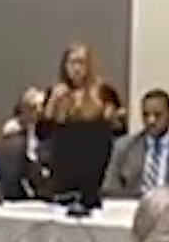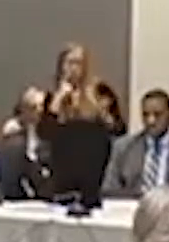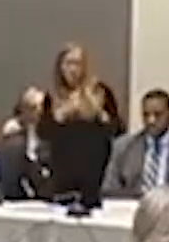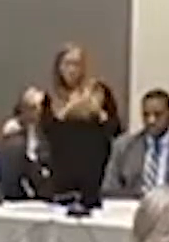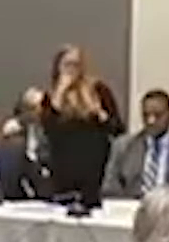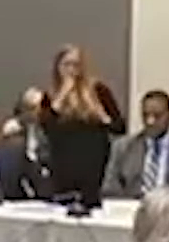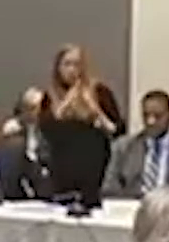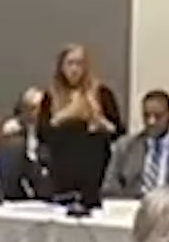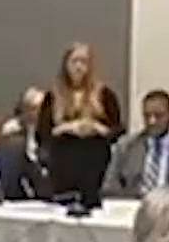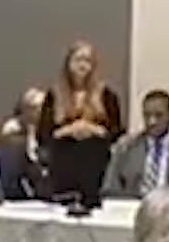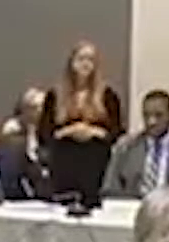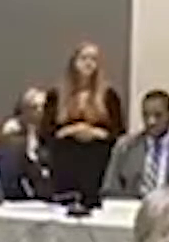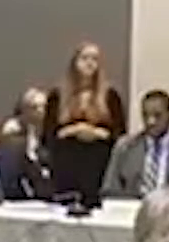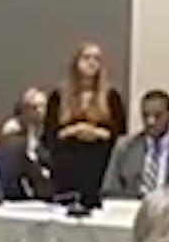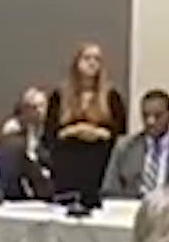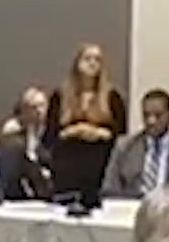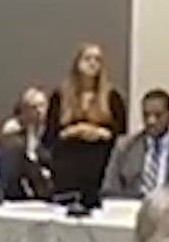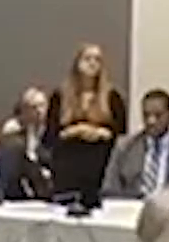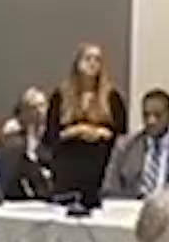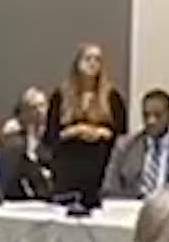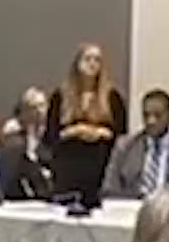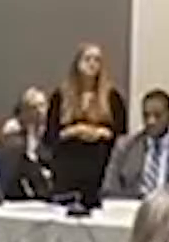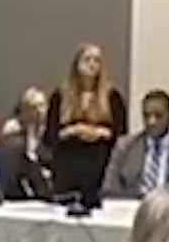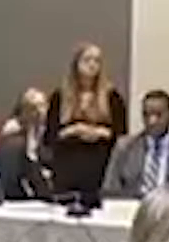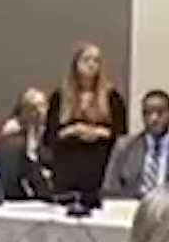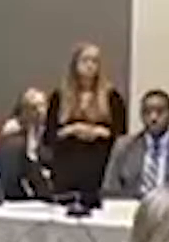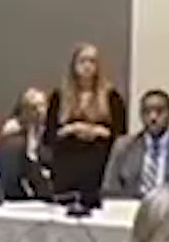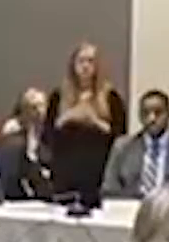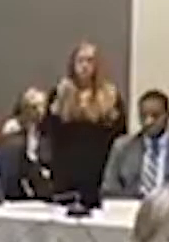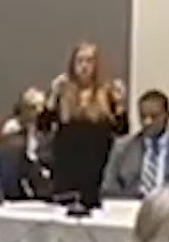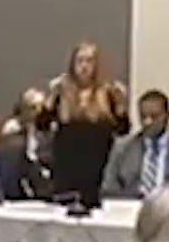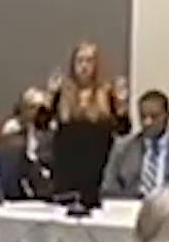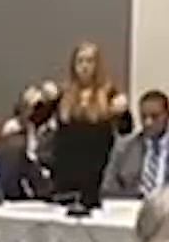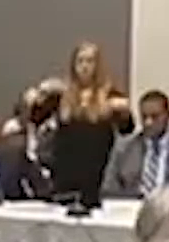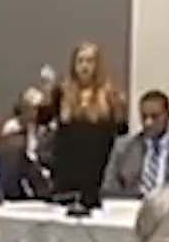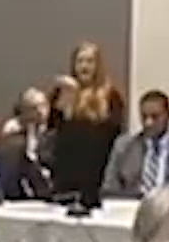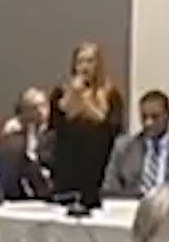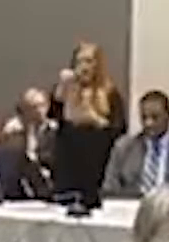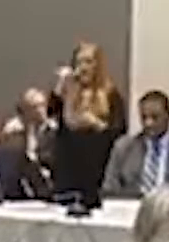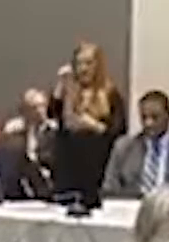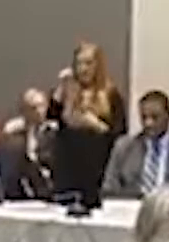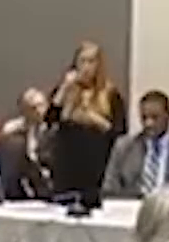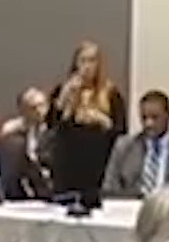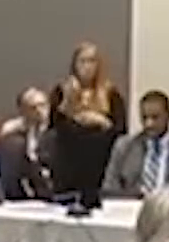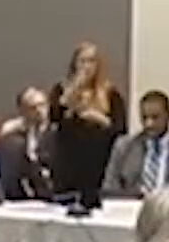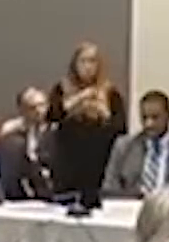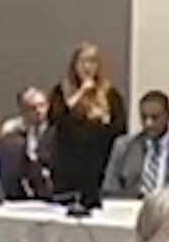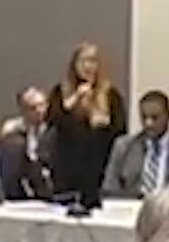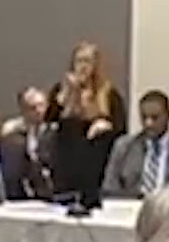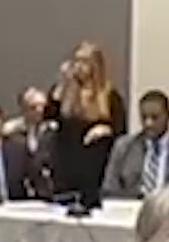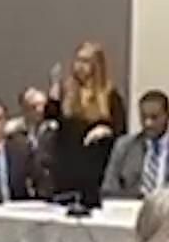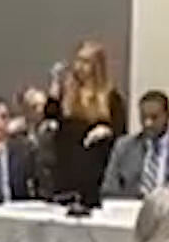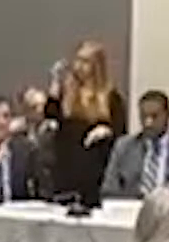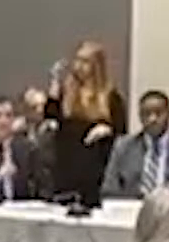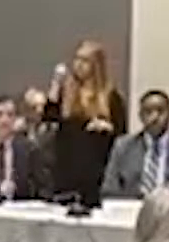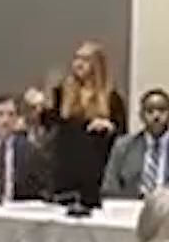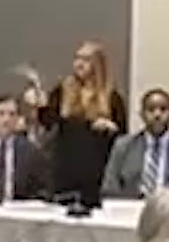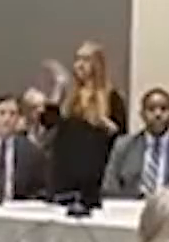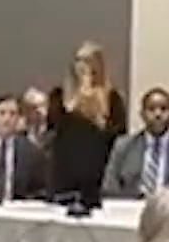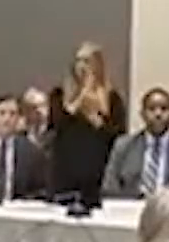recognized. Again, there's other ways to provide assistance. There's no right answer to this, but again, looking